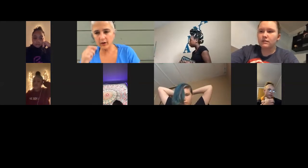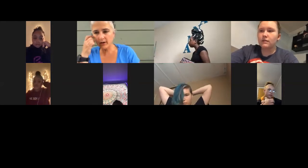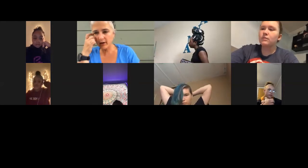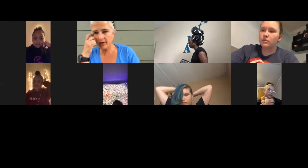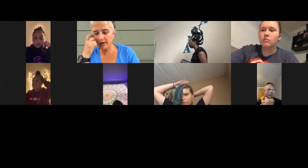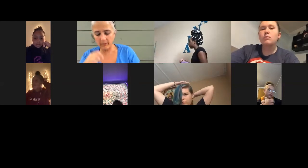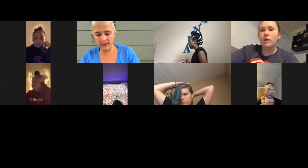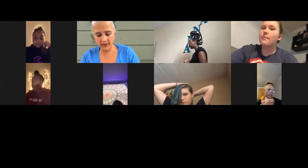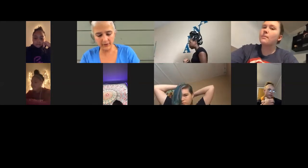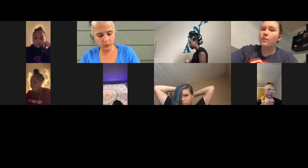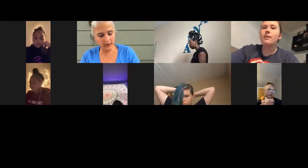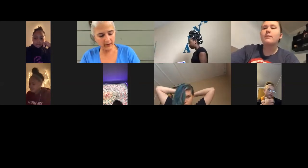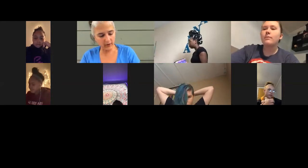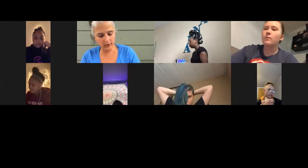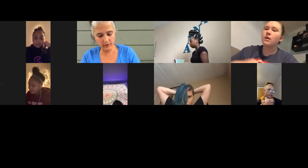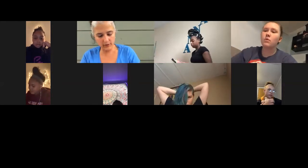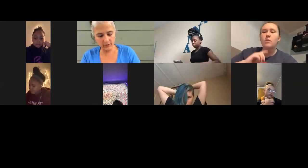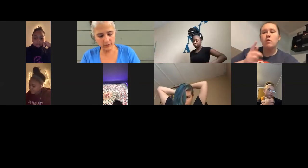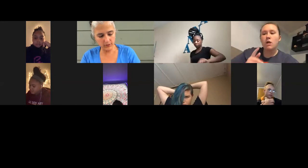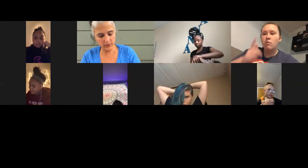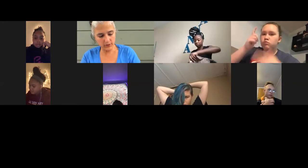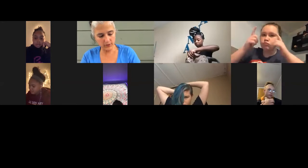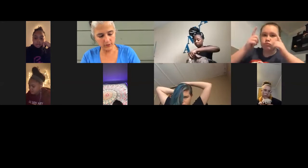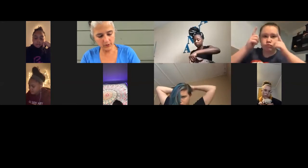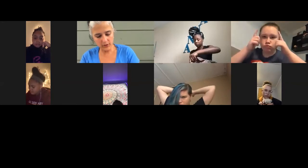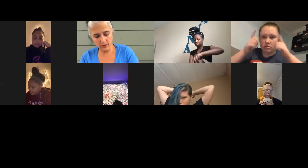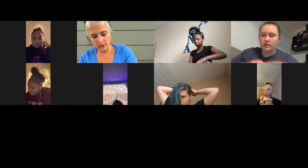And Harley had already emailed me as well.